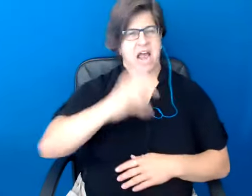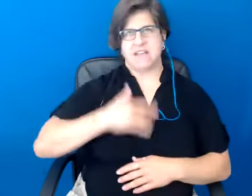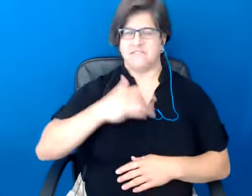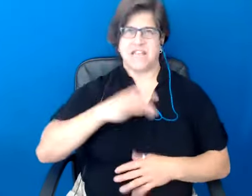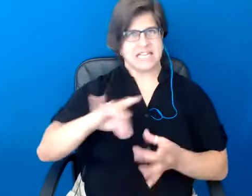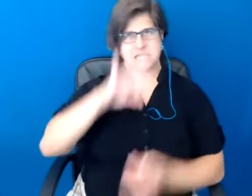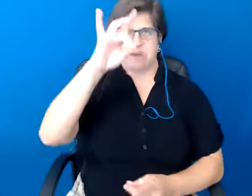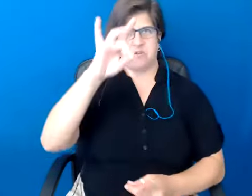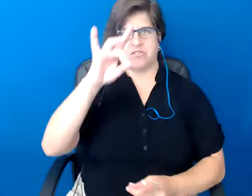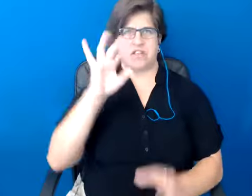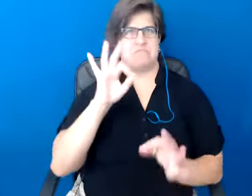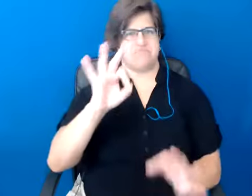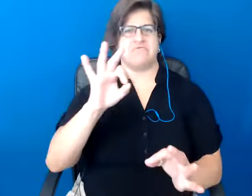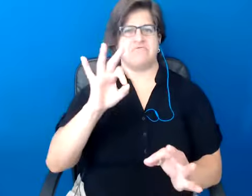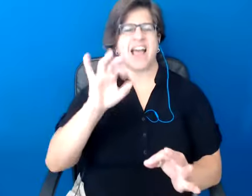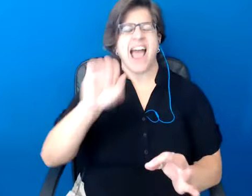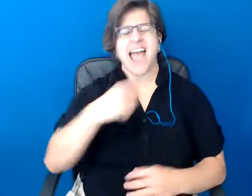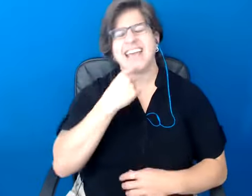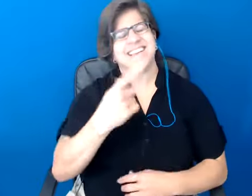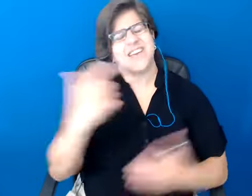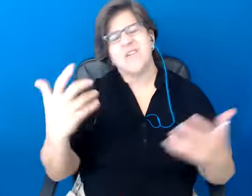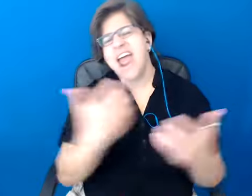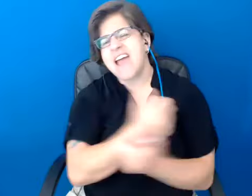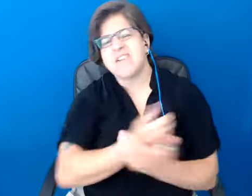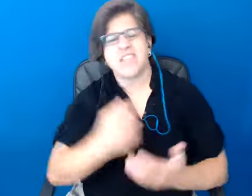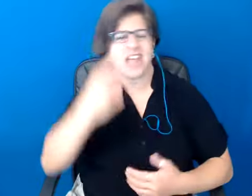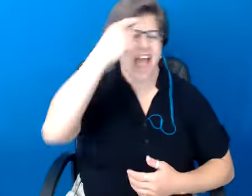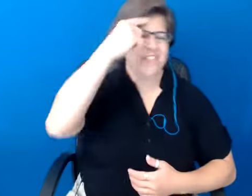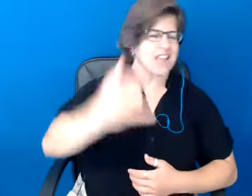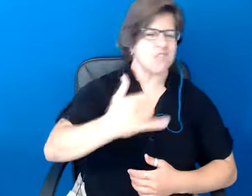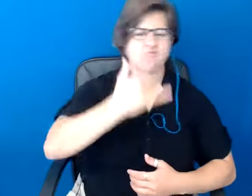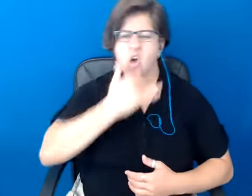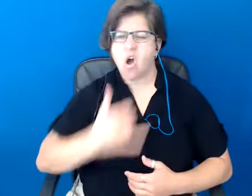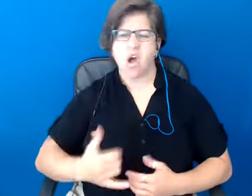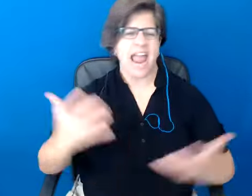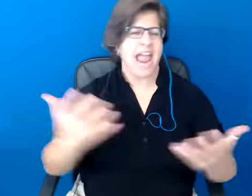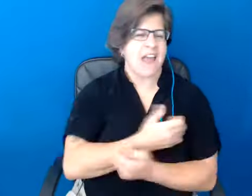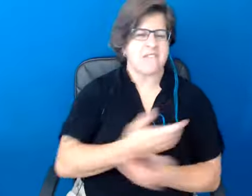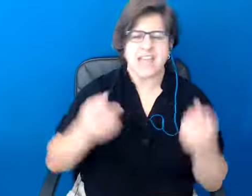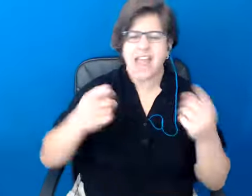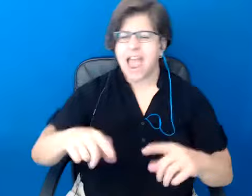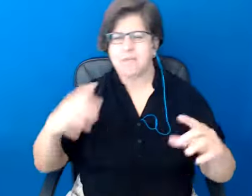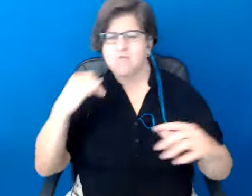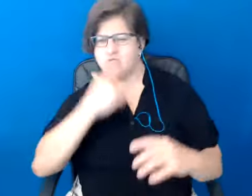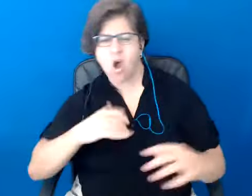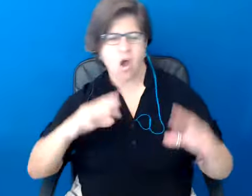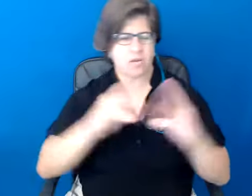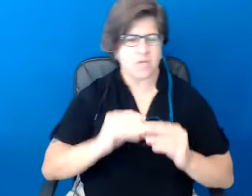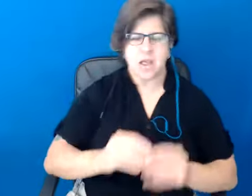on a spiritually unfit day, I might be telling you everything wrong with Alcoholics Anonymous. What the board did wrong,